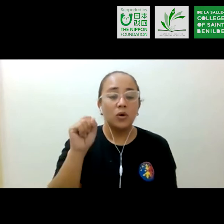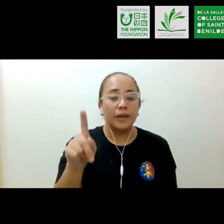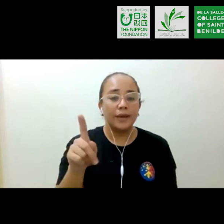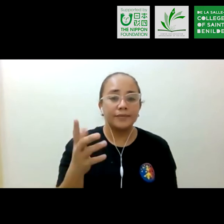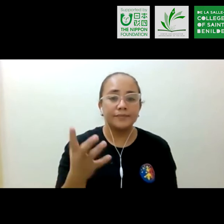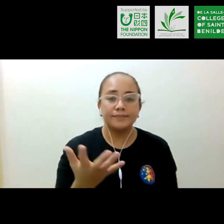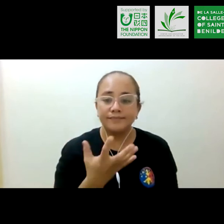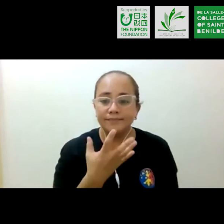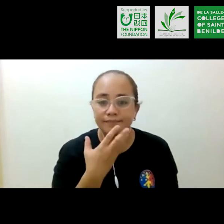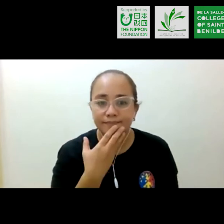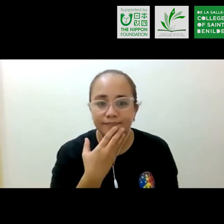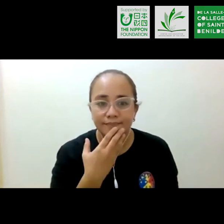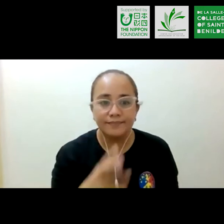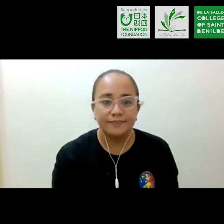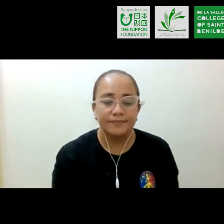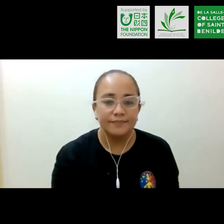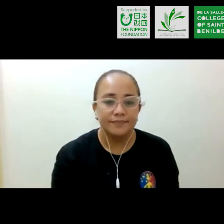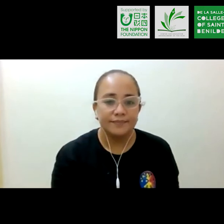So,